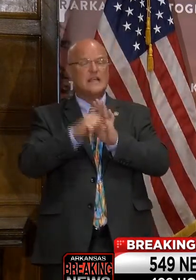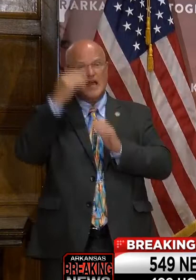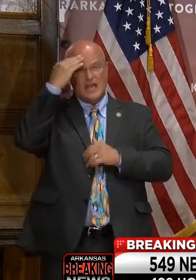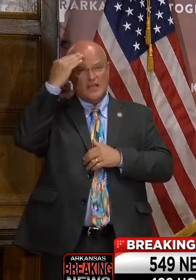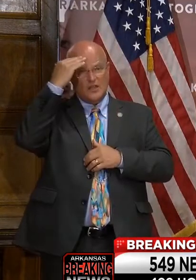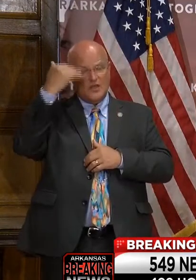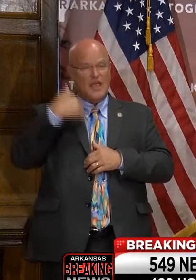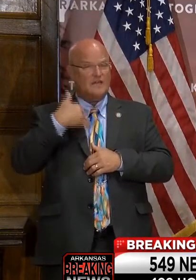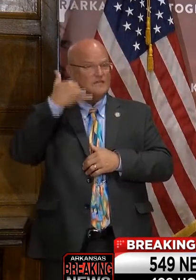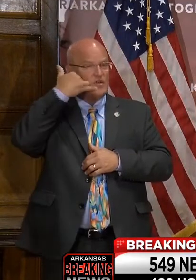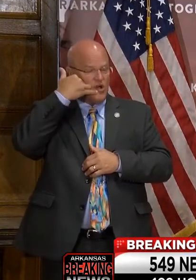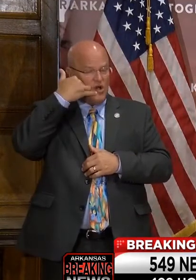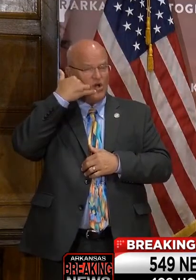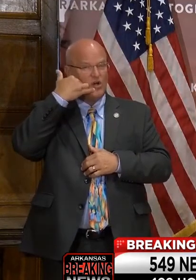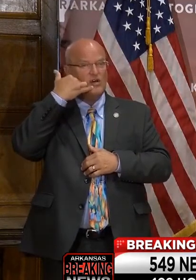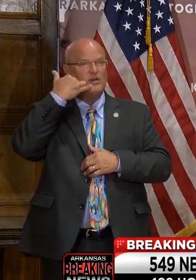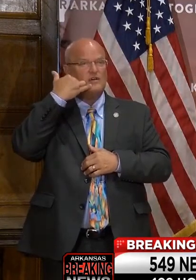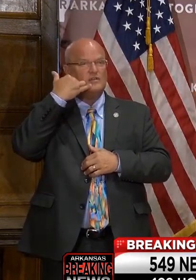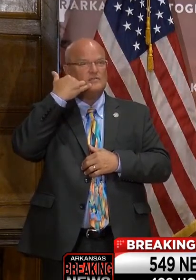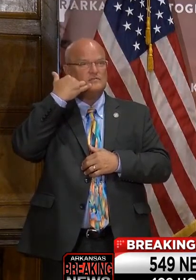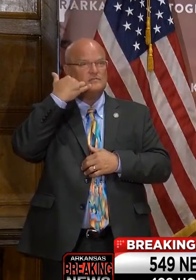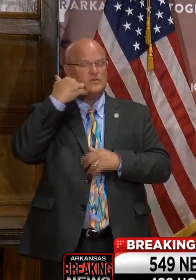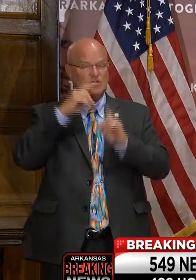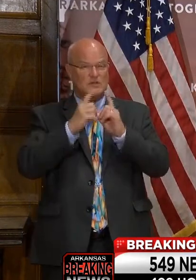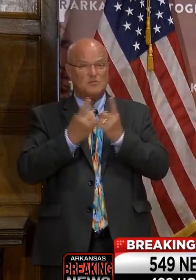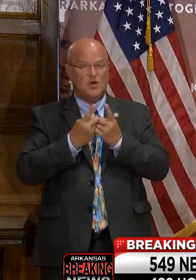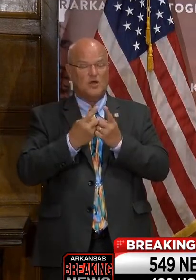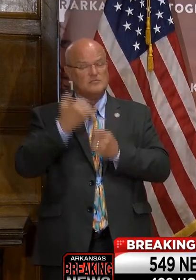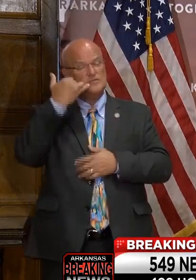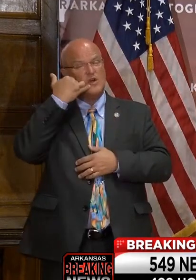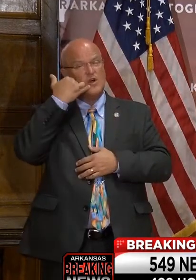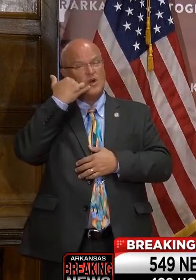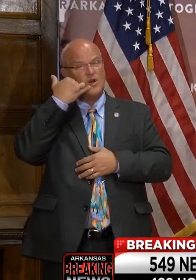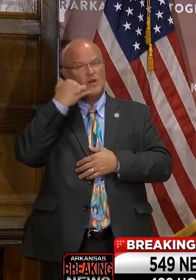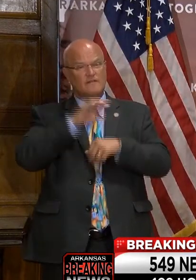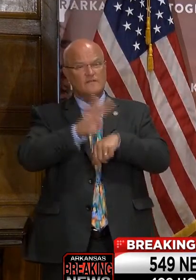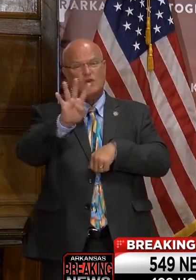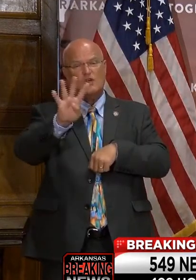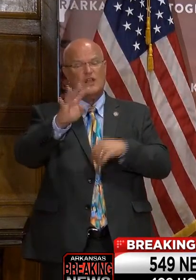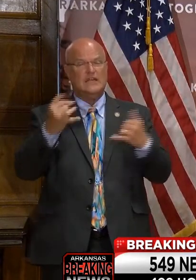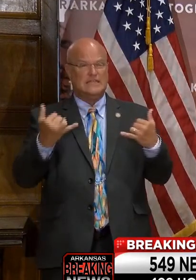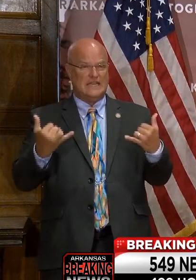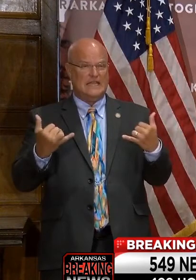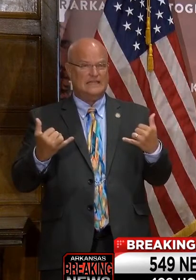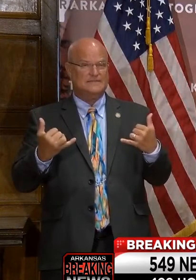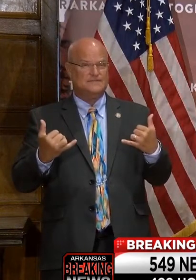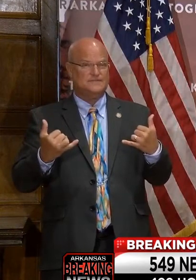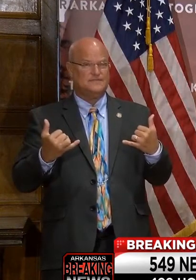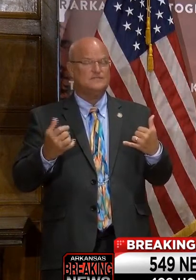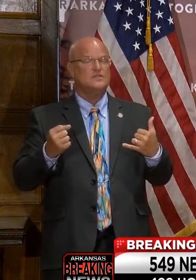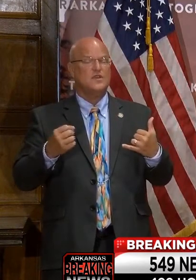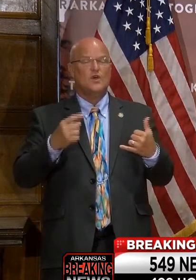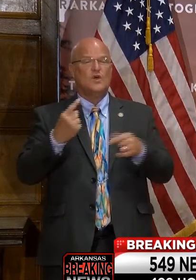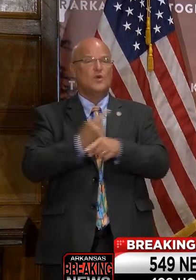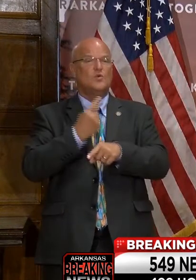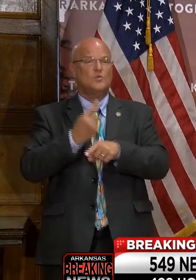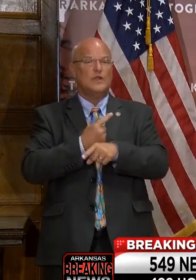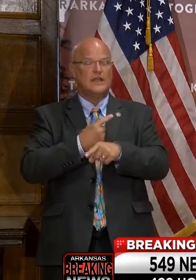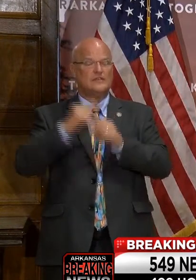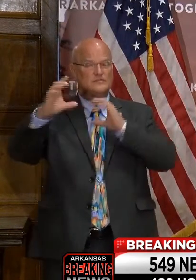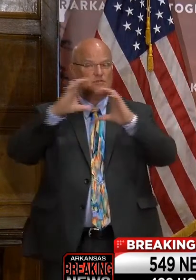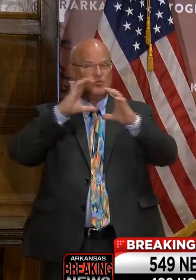having a call with them or the department will be having a call with them at 4 o'clock today. And so there's a regular line